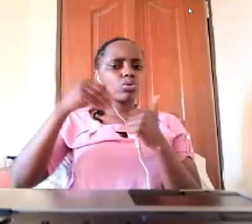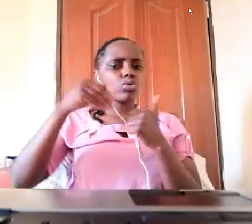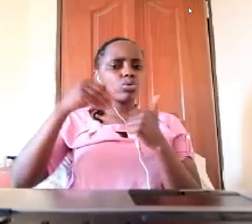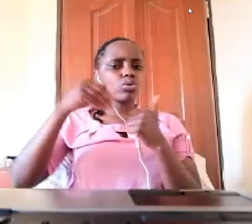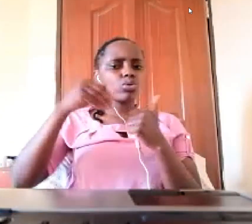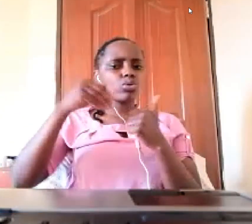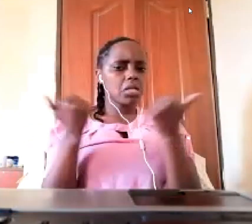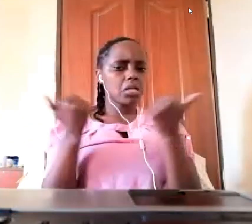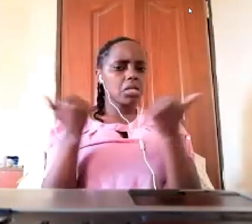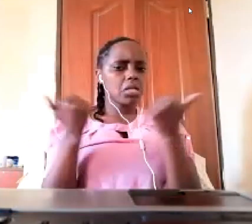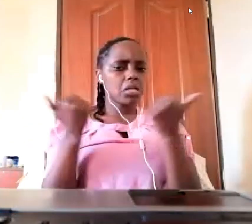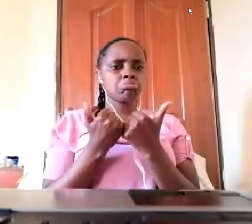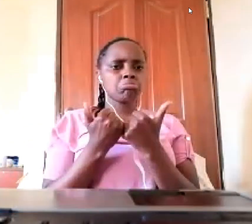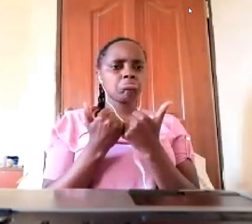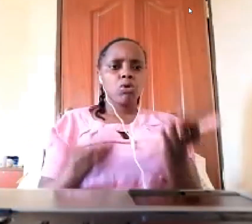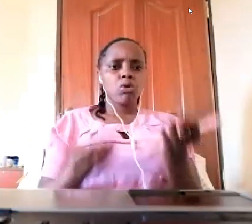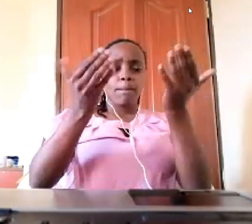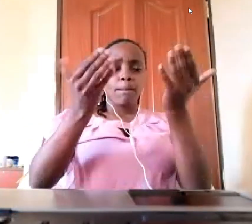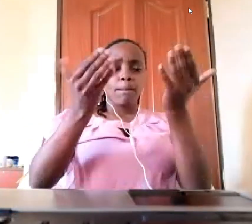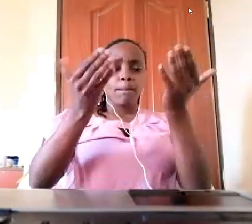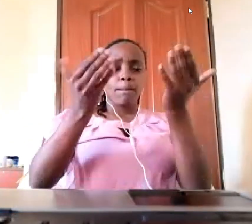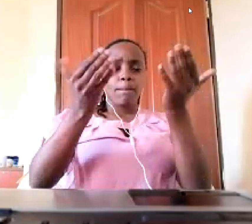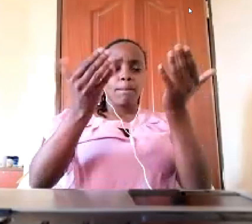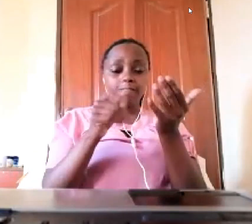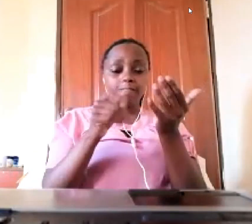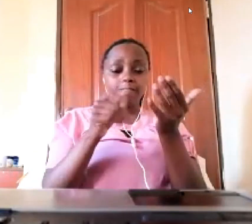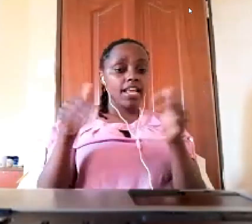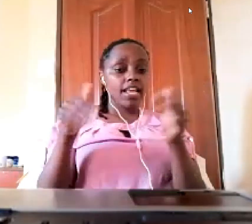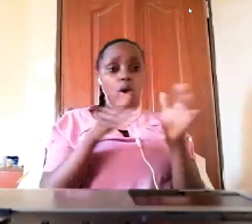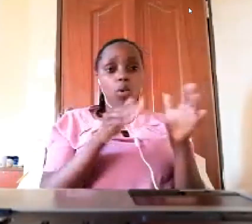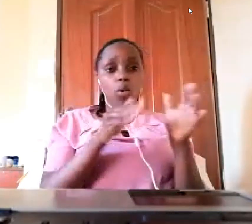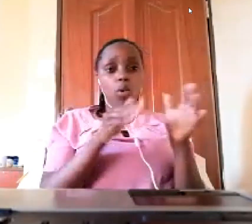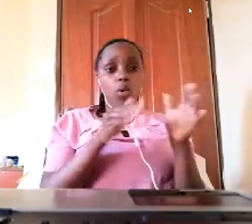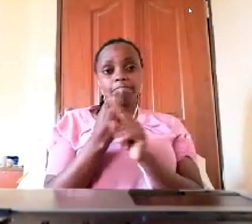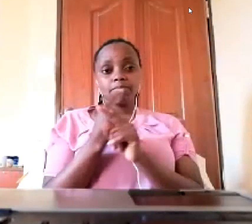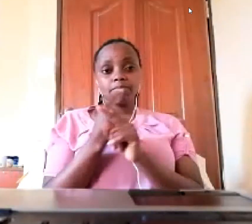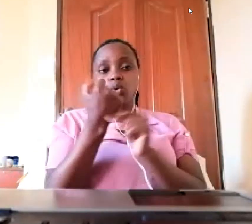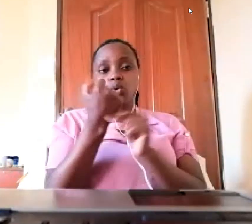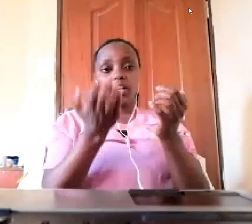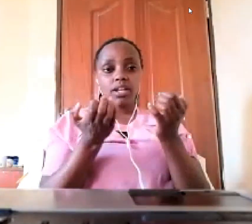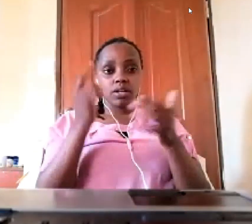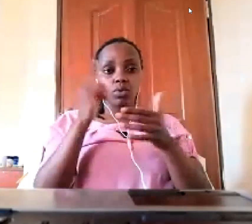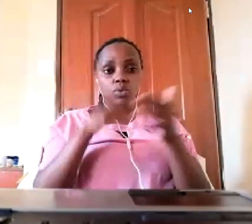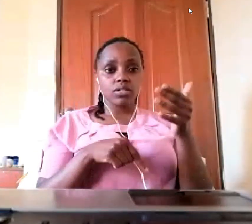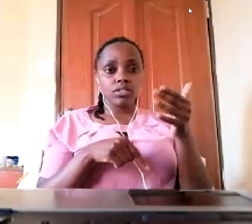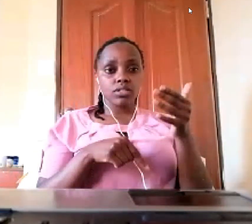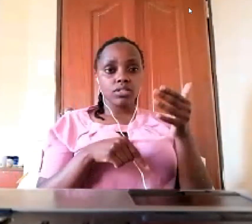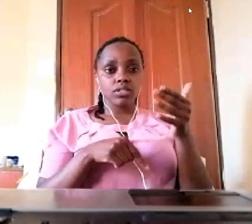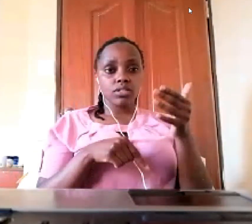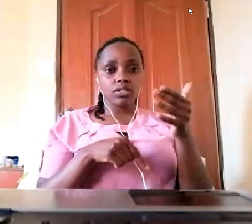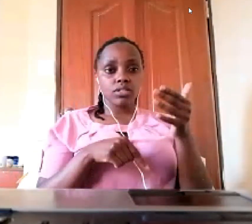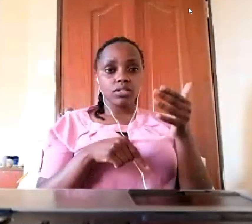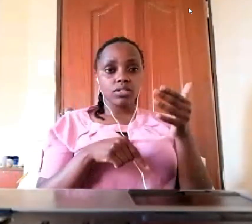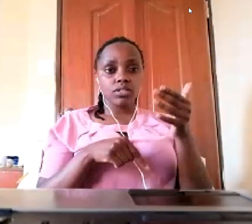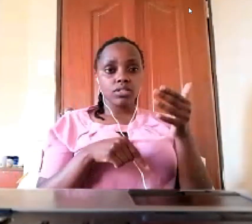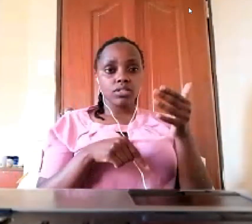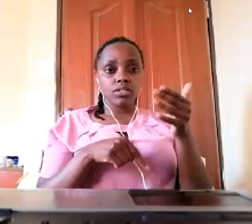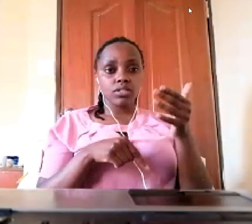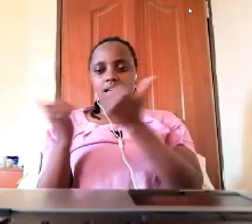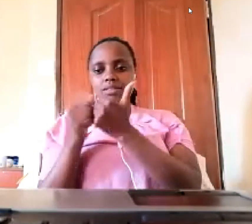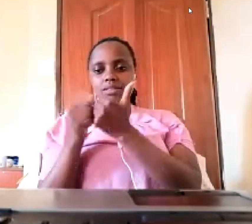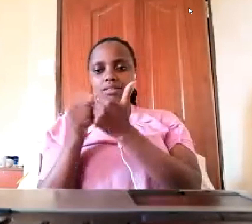agency promoting this. But in any way, what is needed is an entity that can